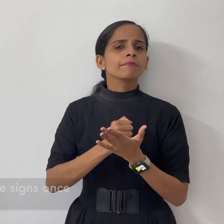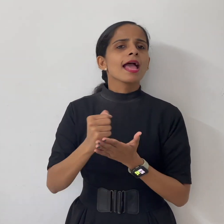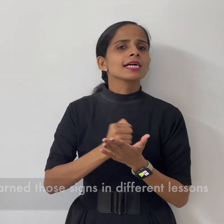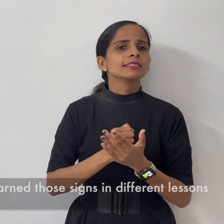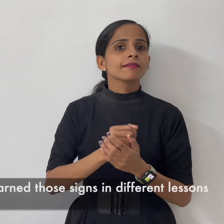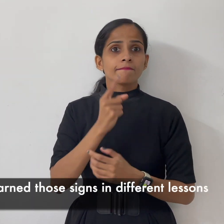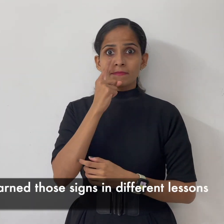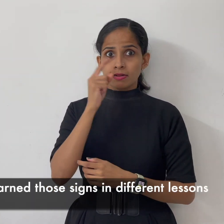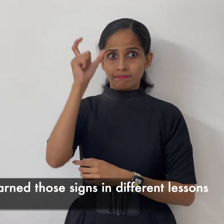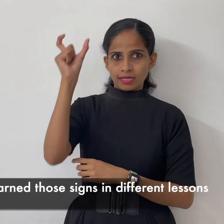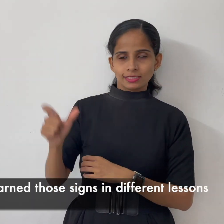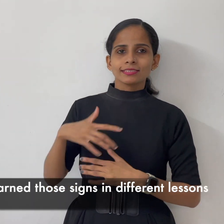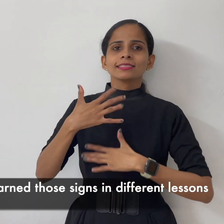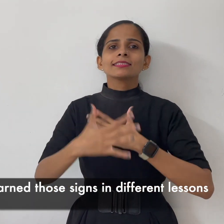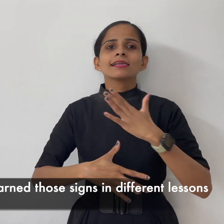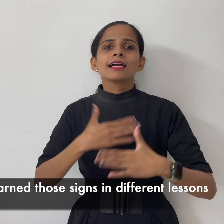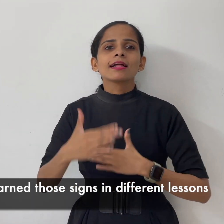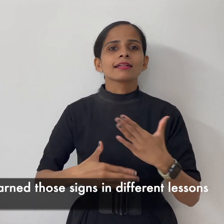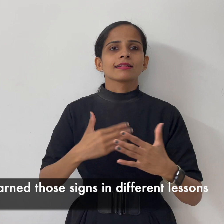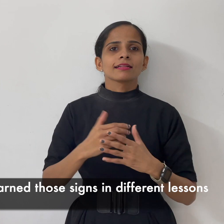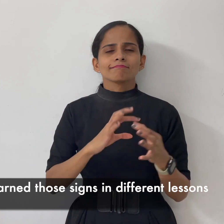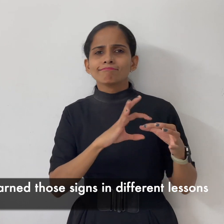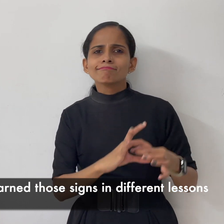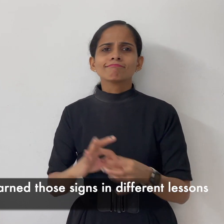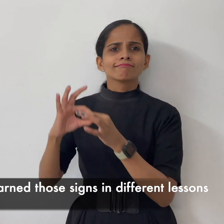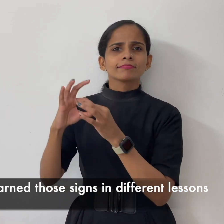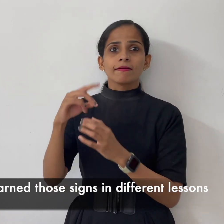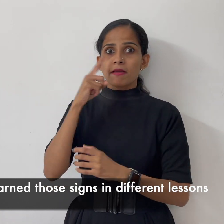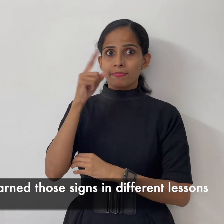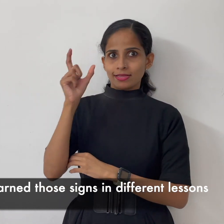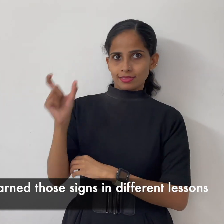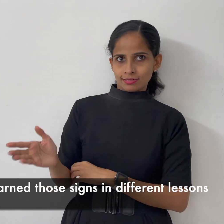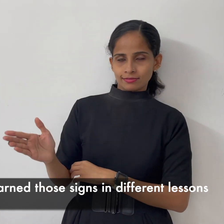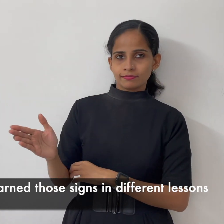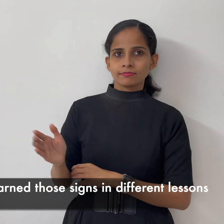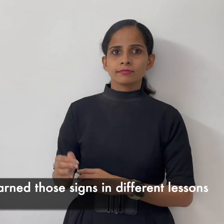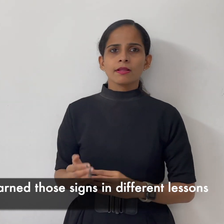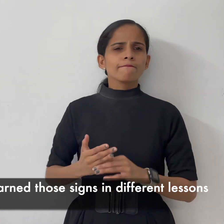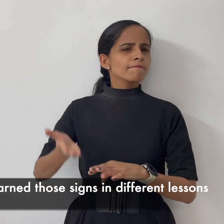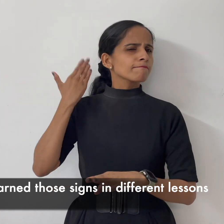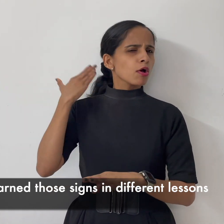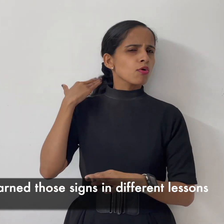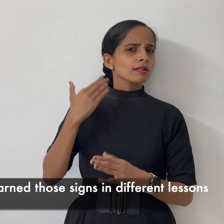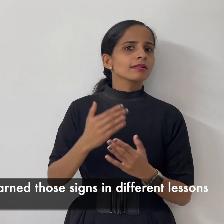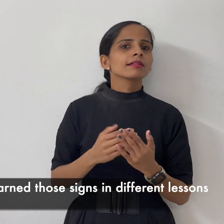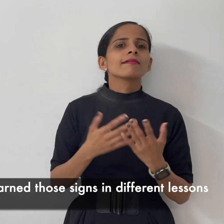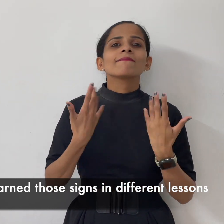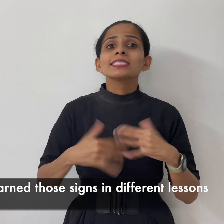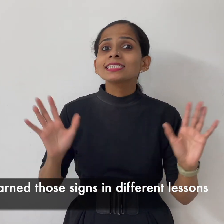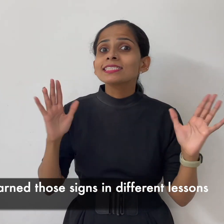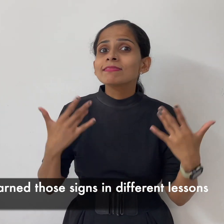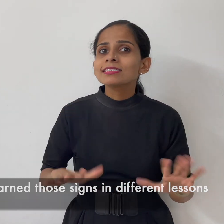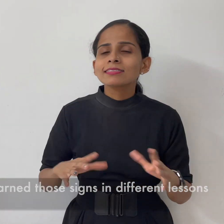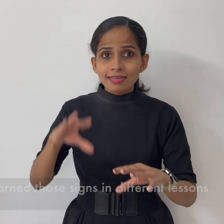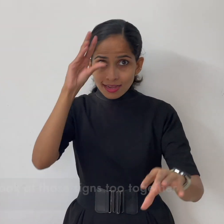We have already learned those signs in different lessons. So now let's take a look at those signs